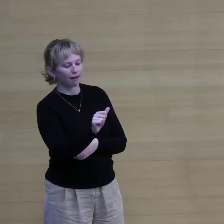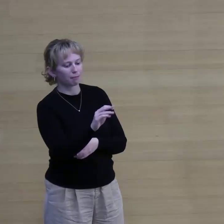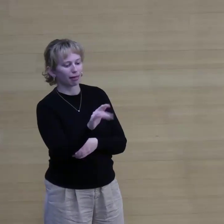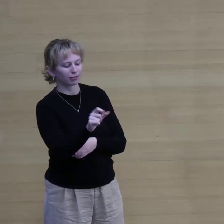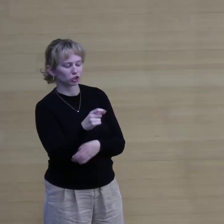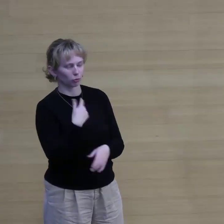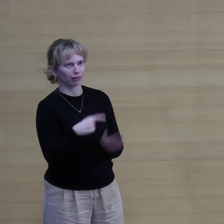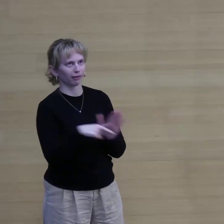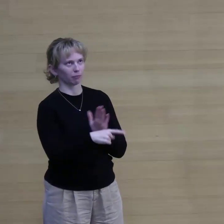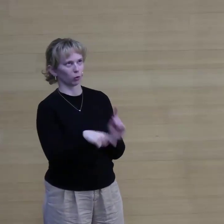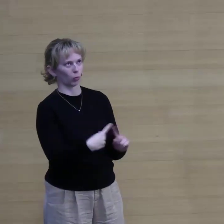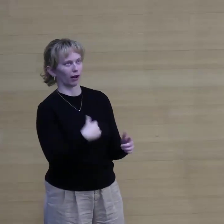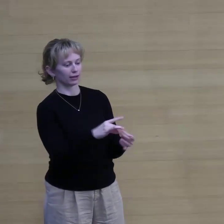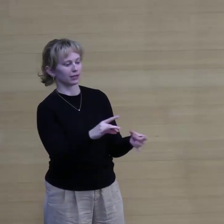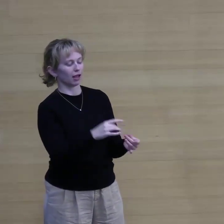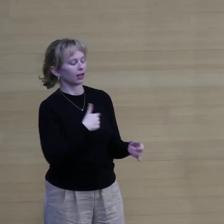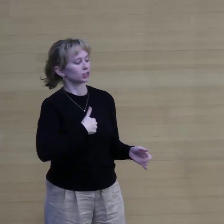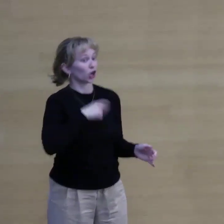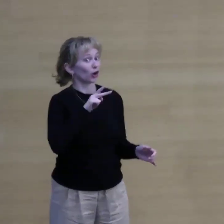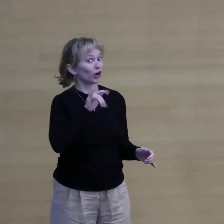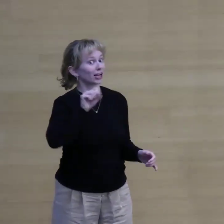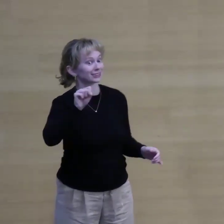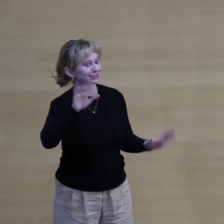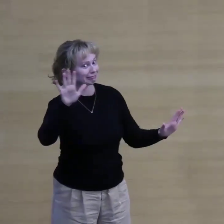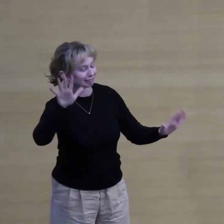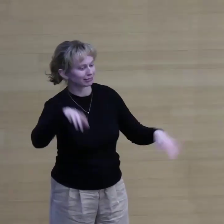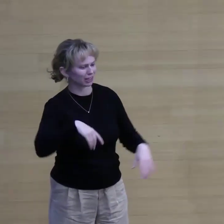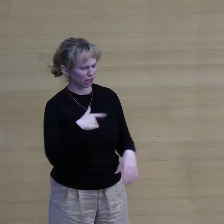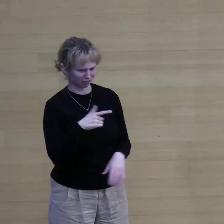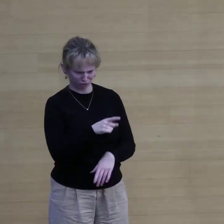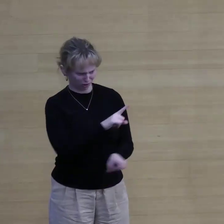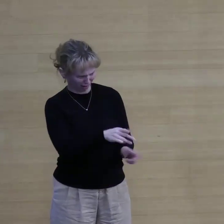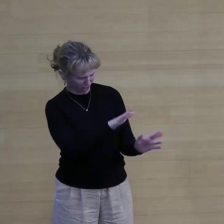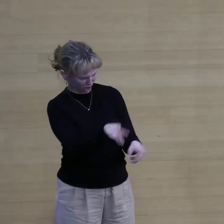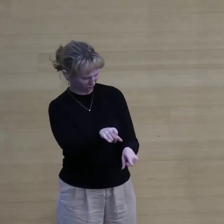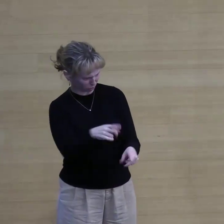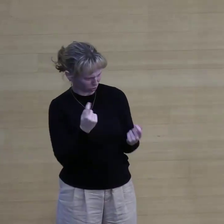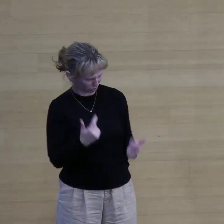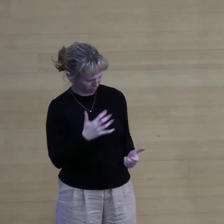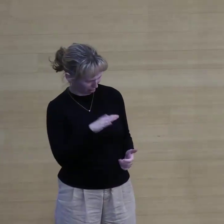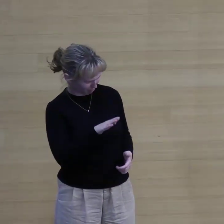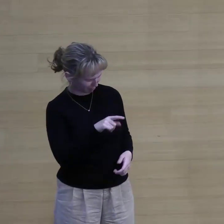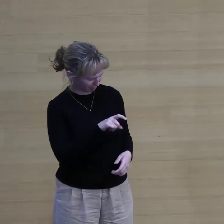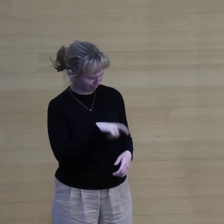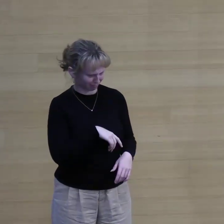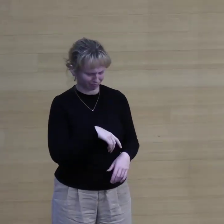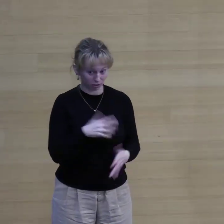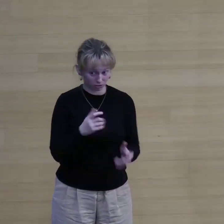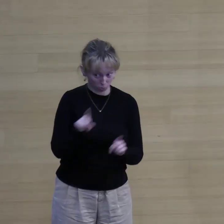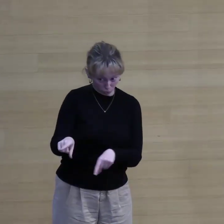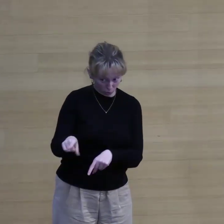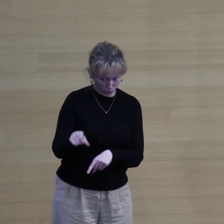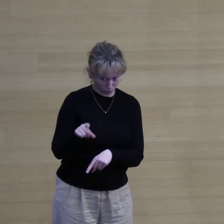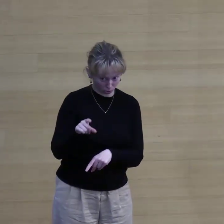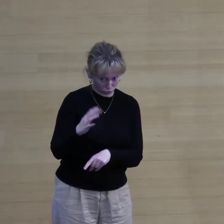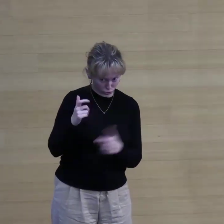story. Sorry, Chris. Chris and I were like, you've never been to a strip club? She said, no. We're like, do you want to go to